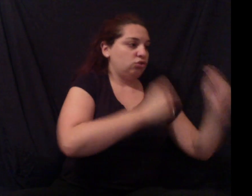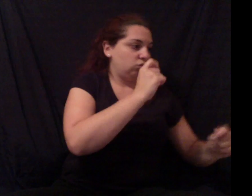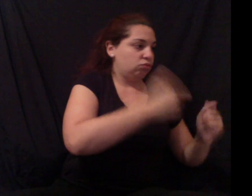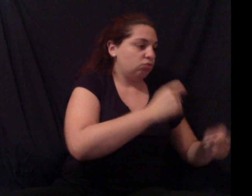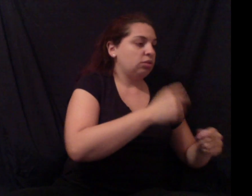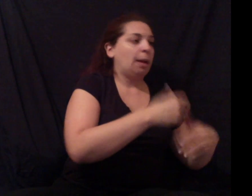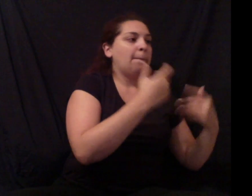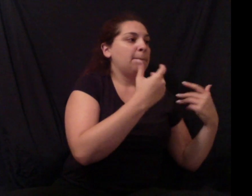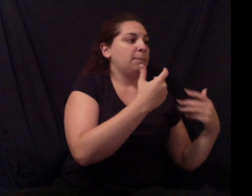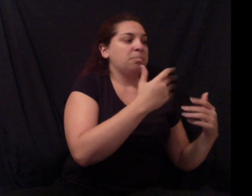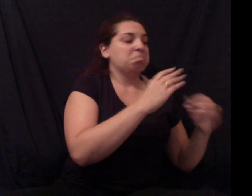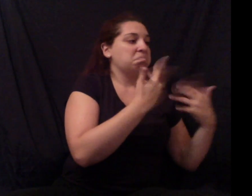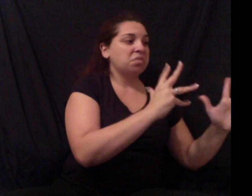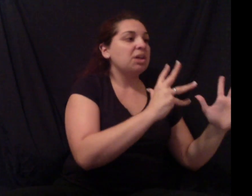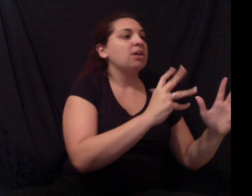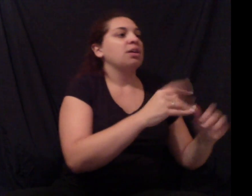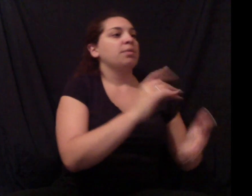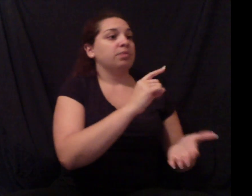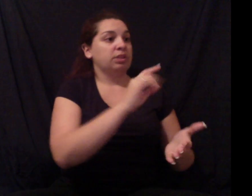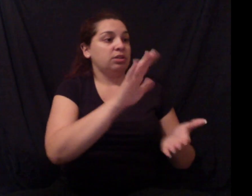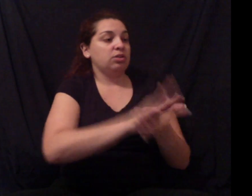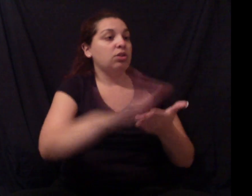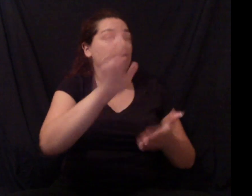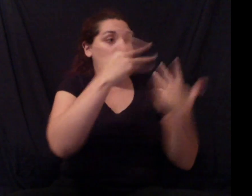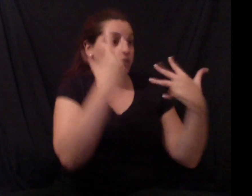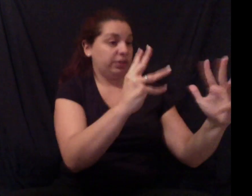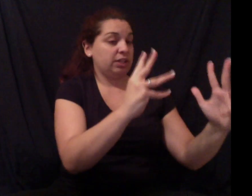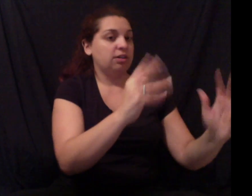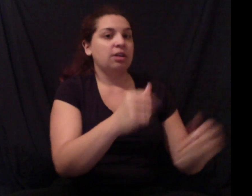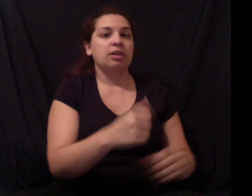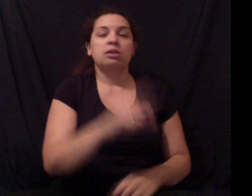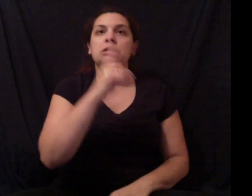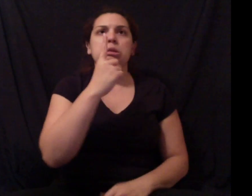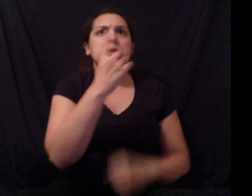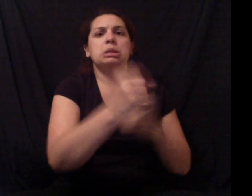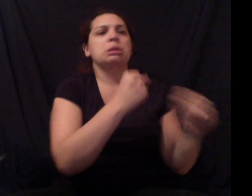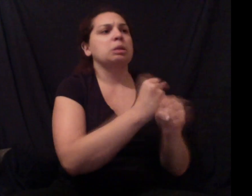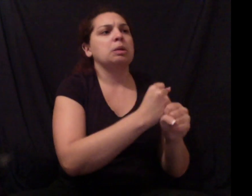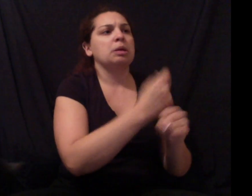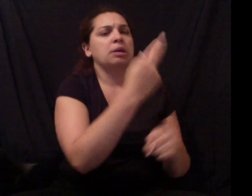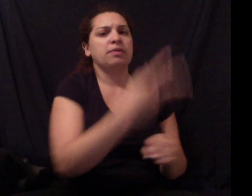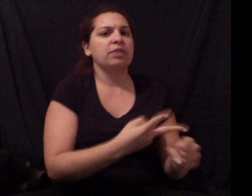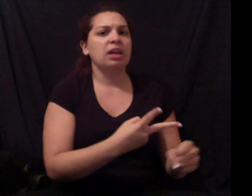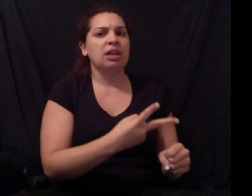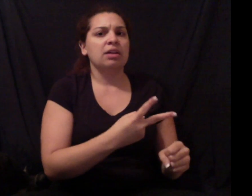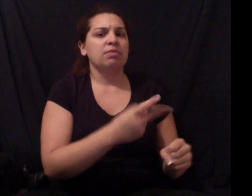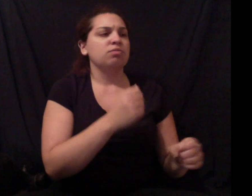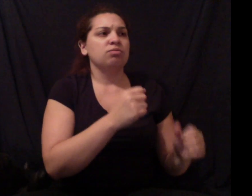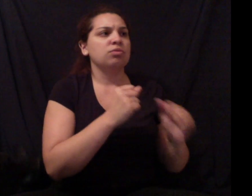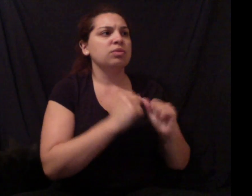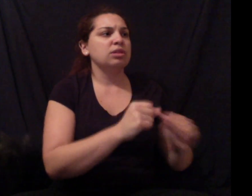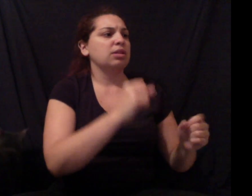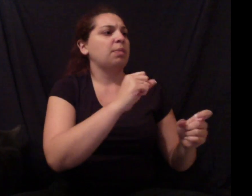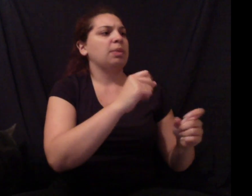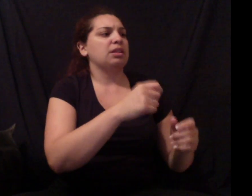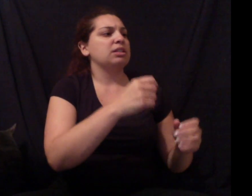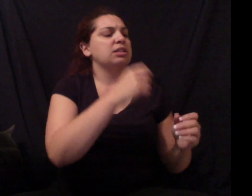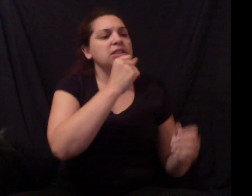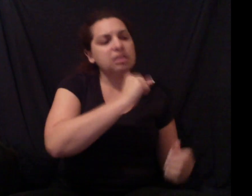I think, from then on, it was a good year and a half straight of just singing, recording, mixing, man.